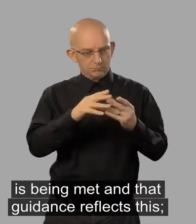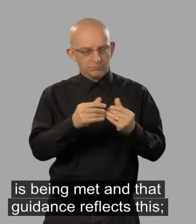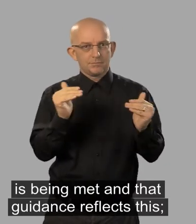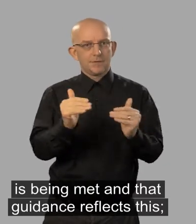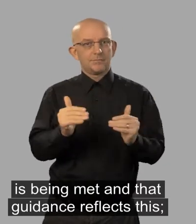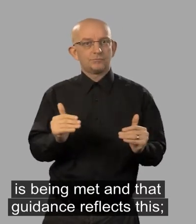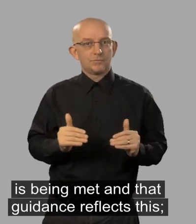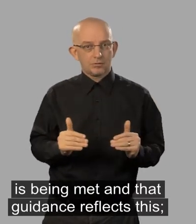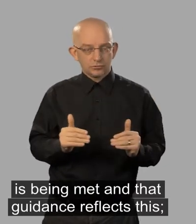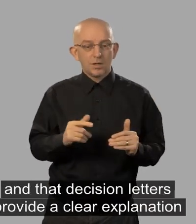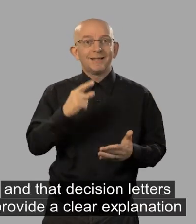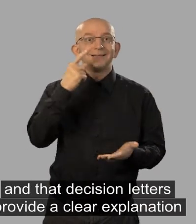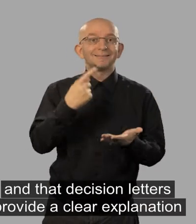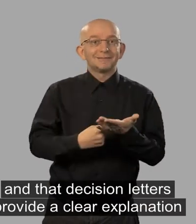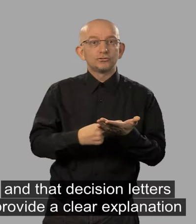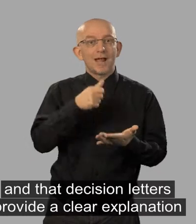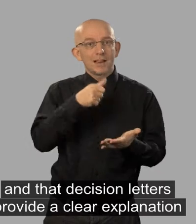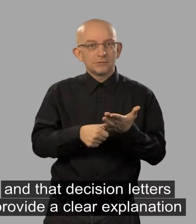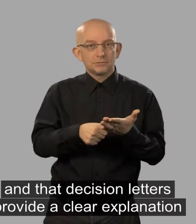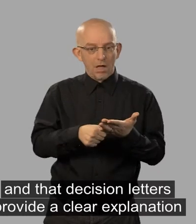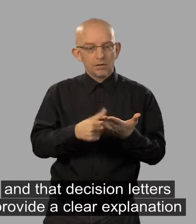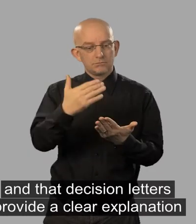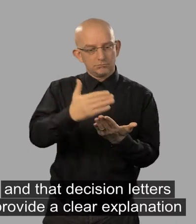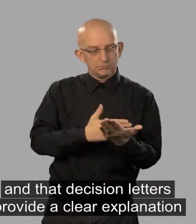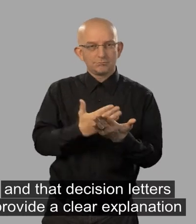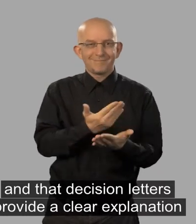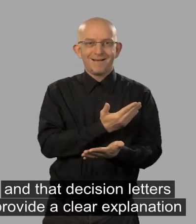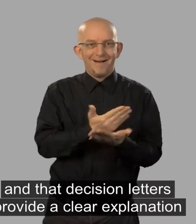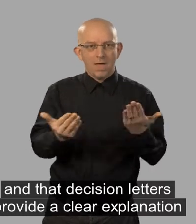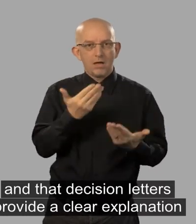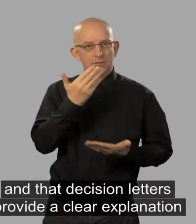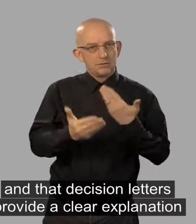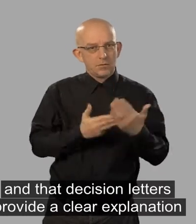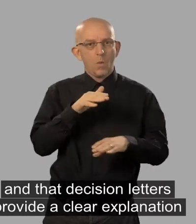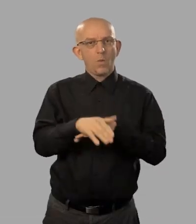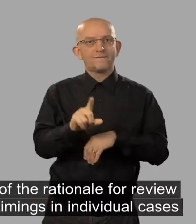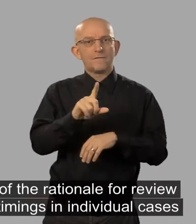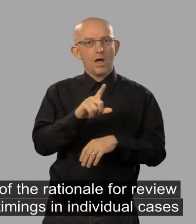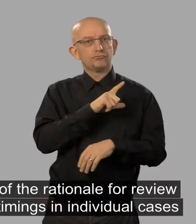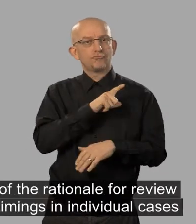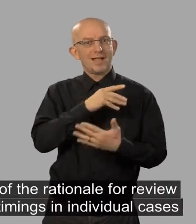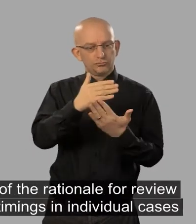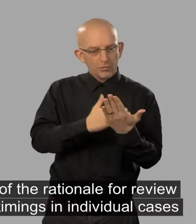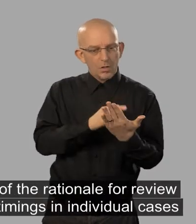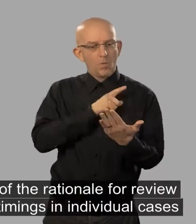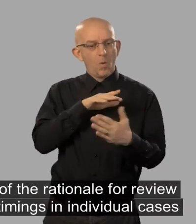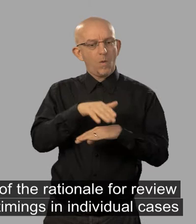And that decision letters provide a clear explanation of the rationale for review timings